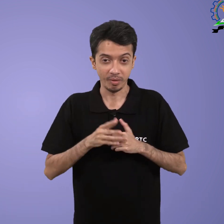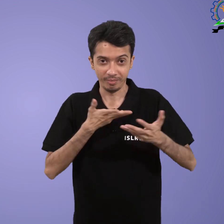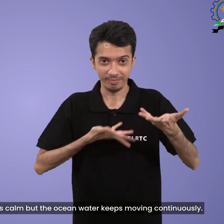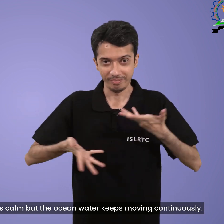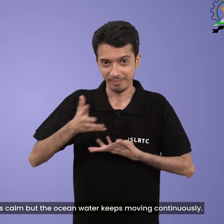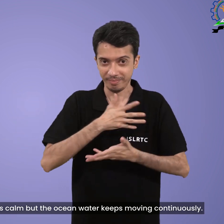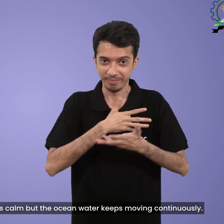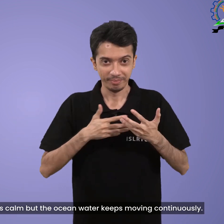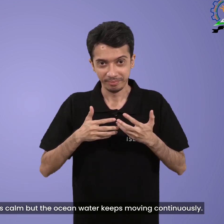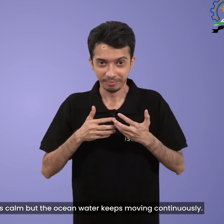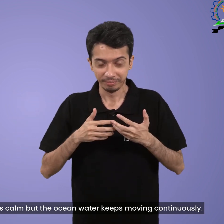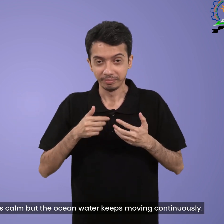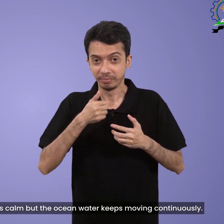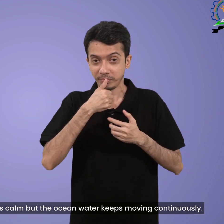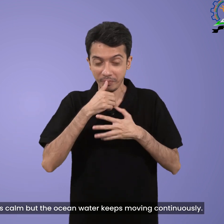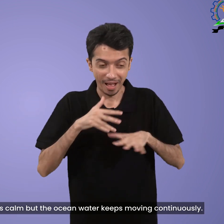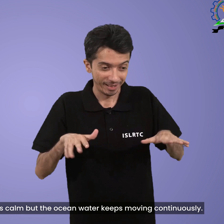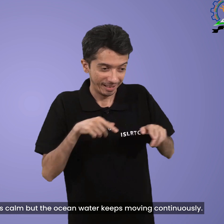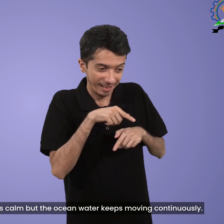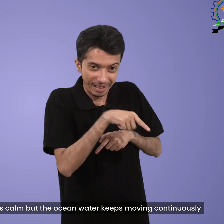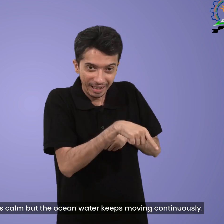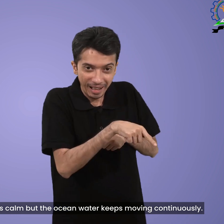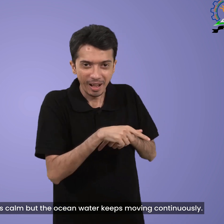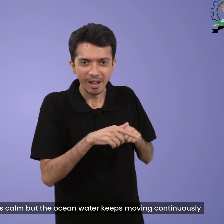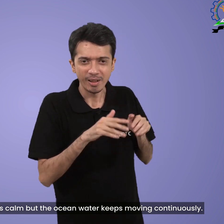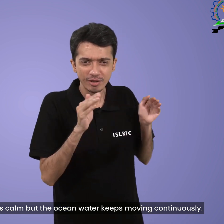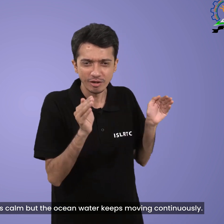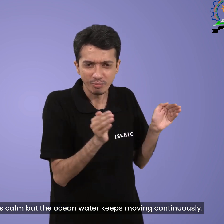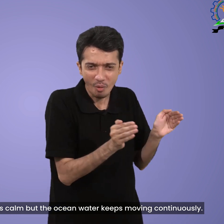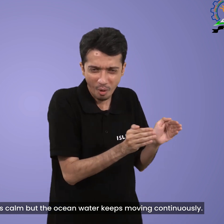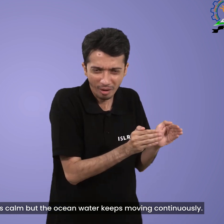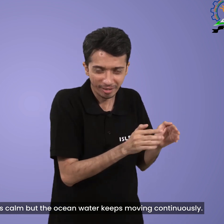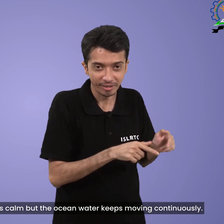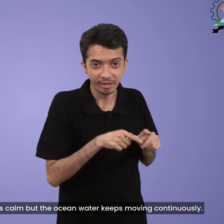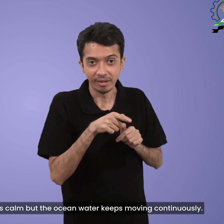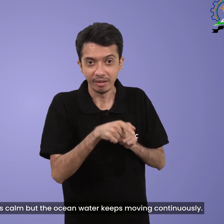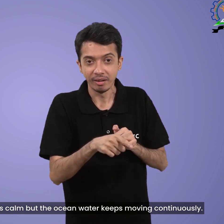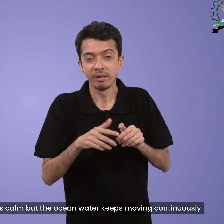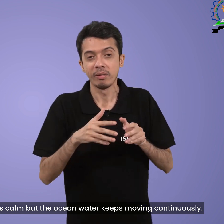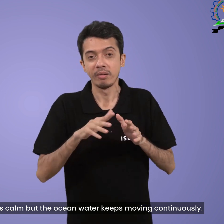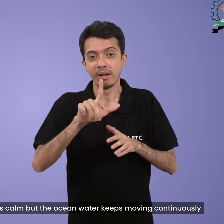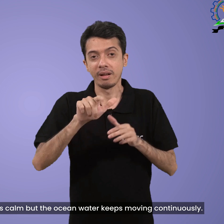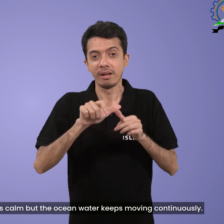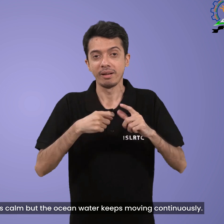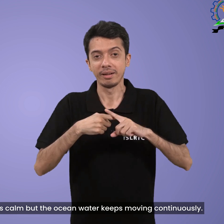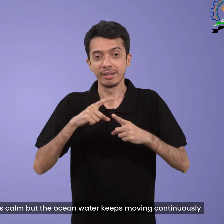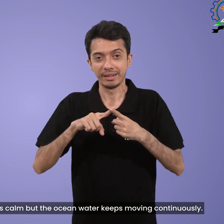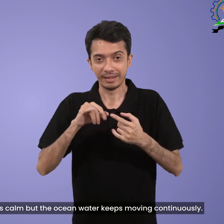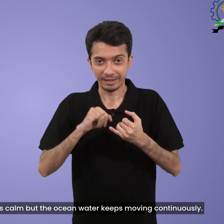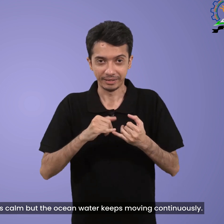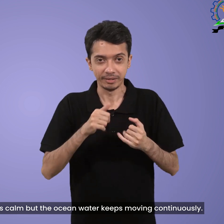The water of ponds and lakes is always calm, but the ocean water keeps moving continuously.